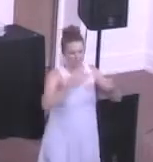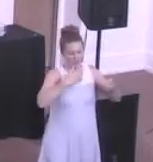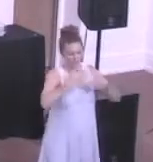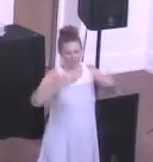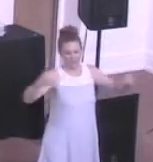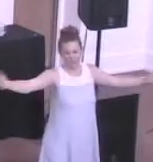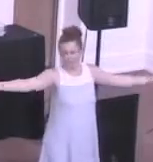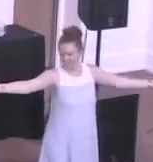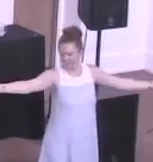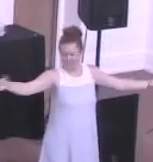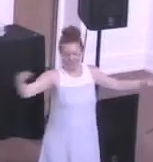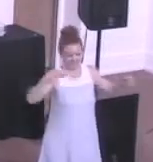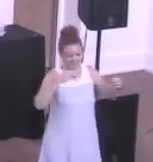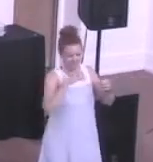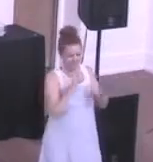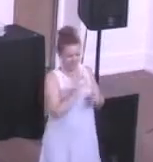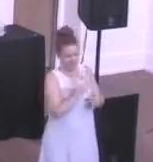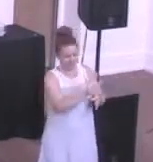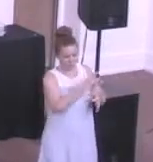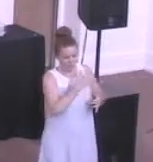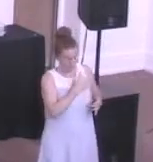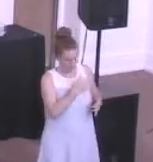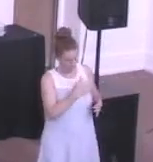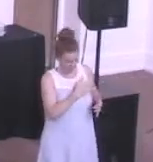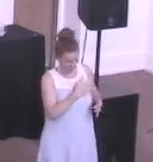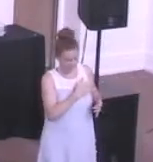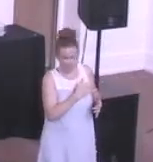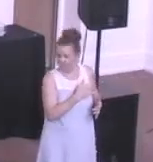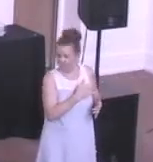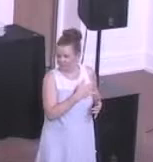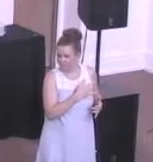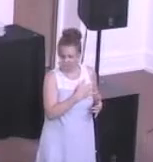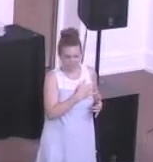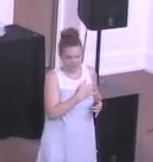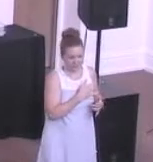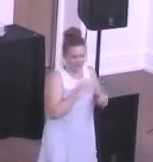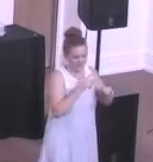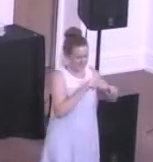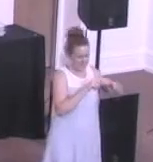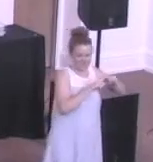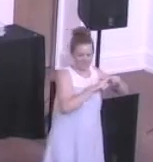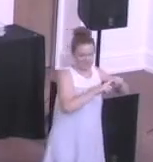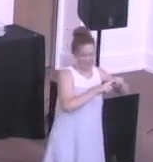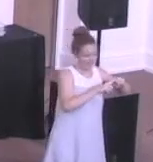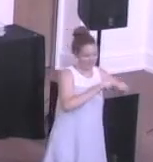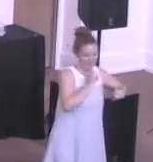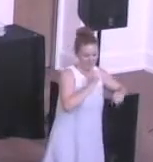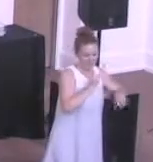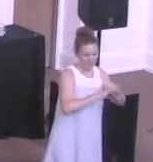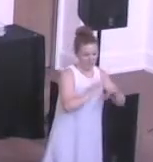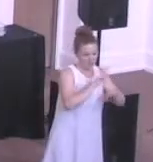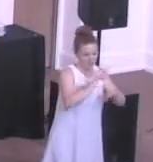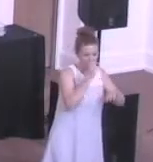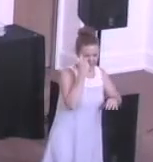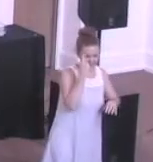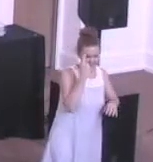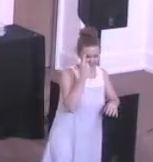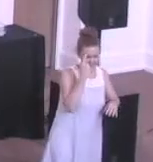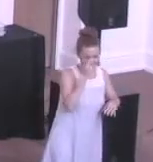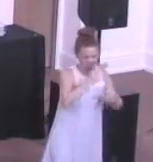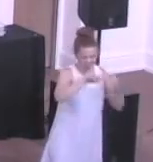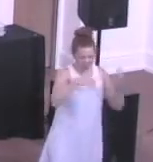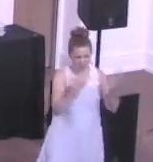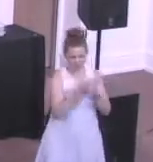all of your heart. And lean not on your own understanding. In all